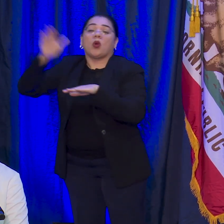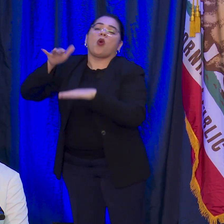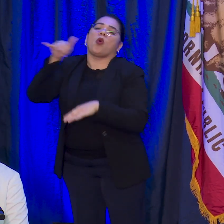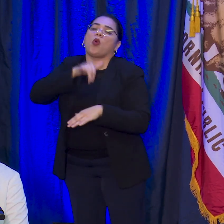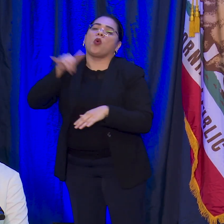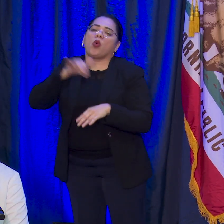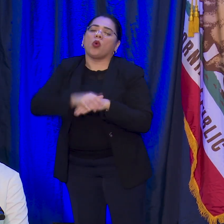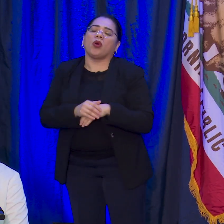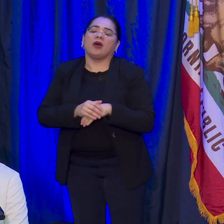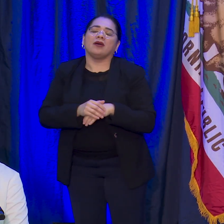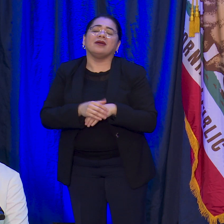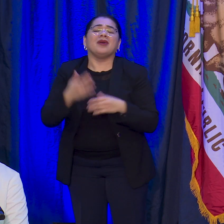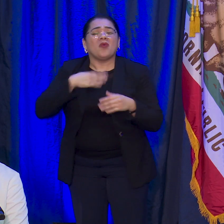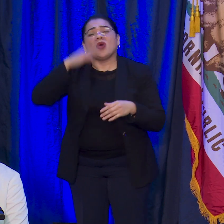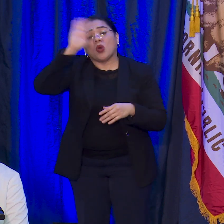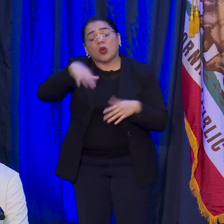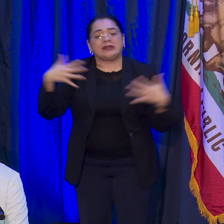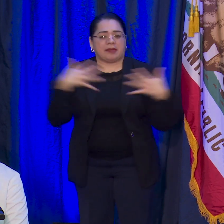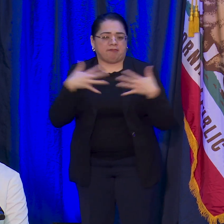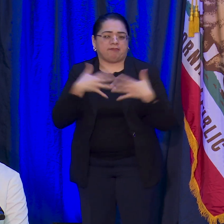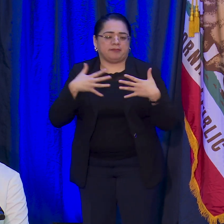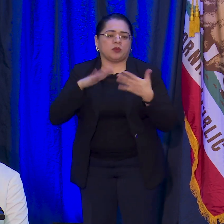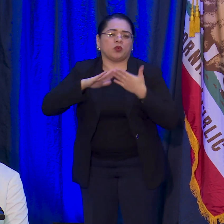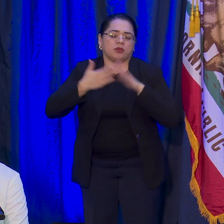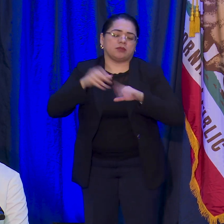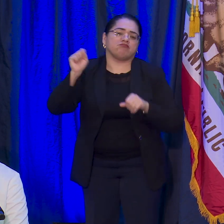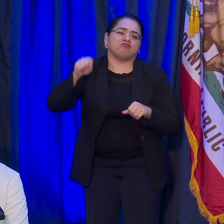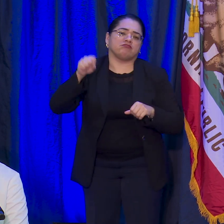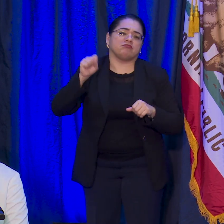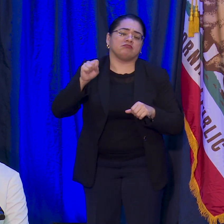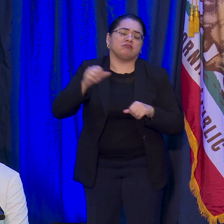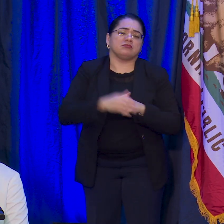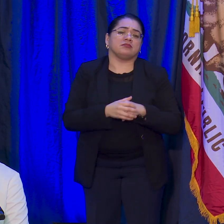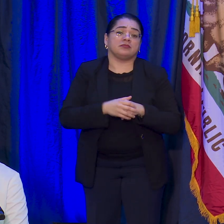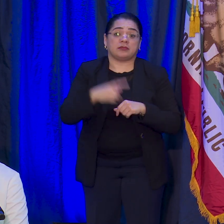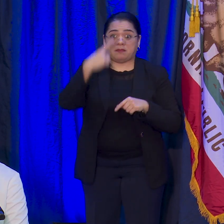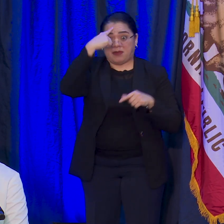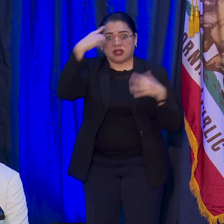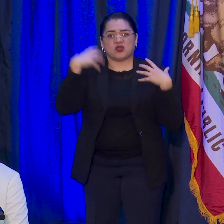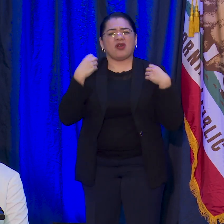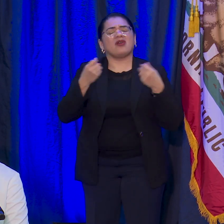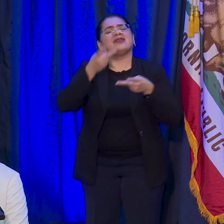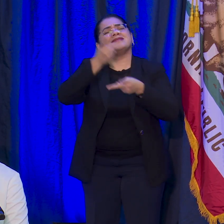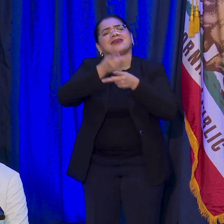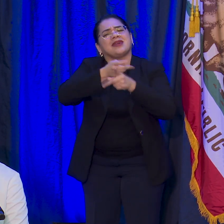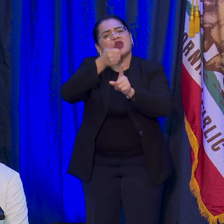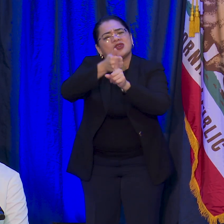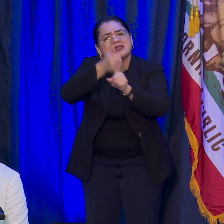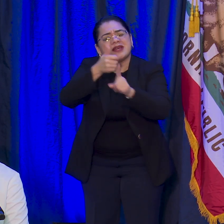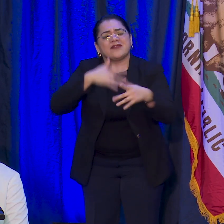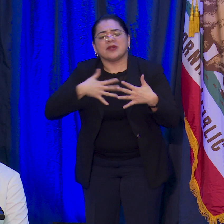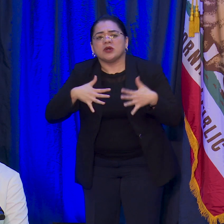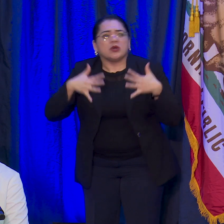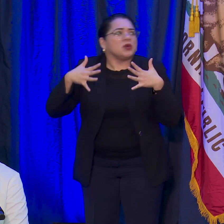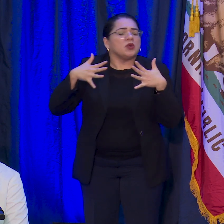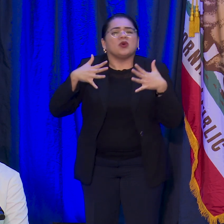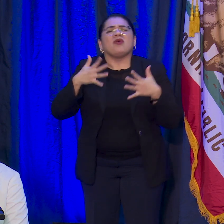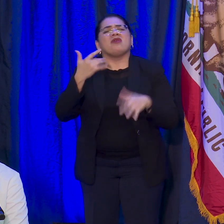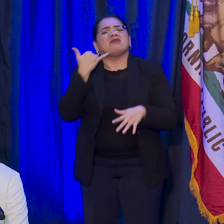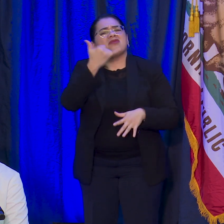community. Do what you can to attend to your mental health. Connecting with family and friends by phone or